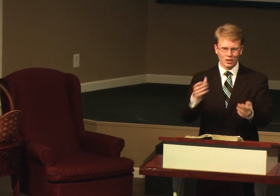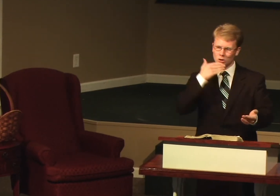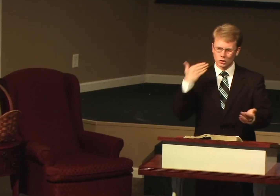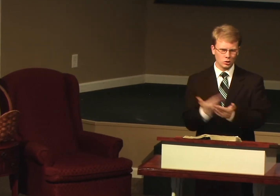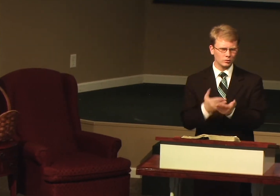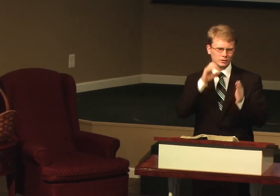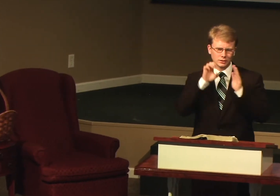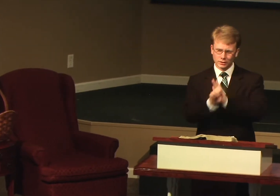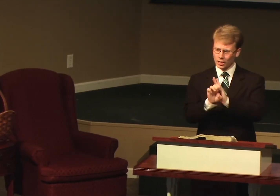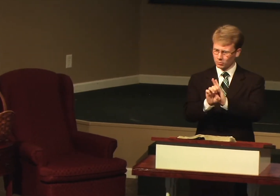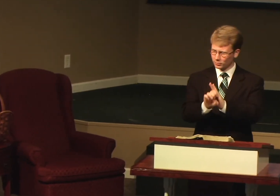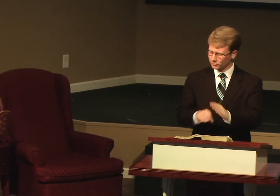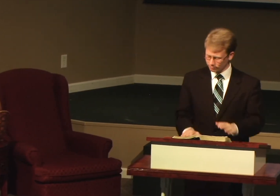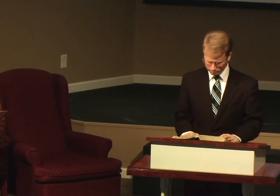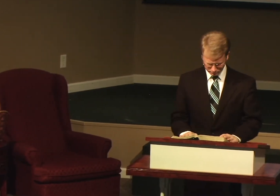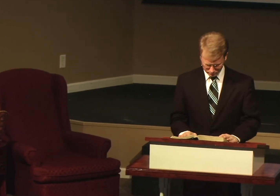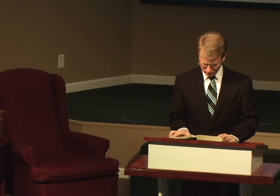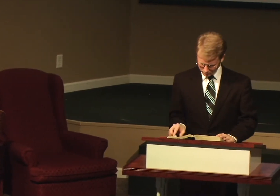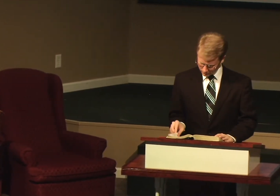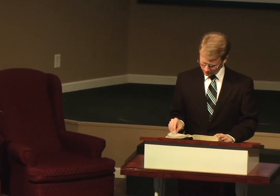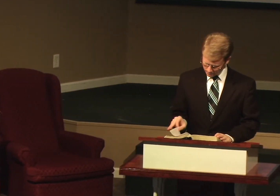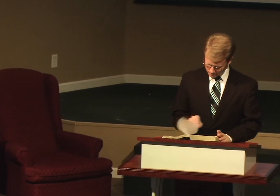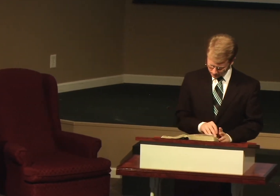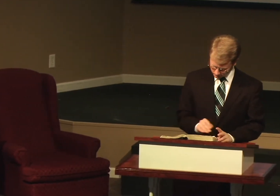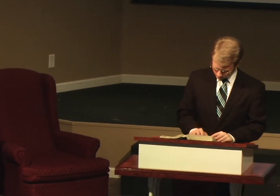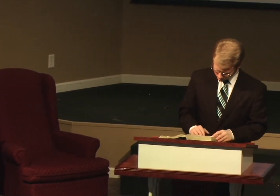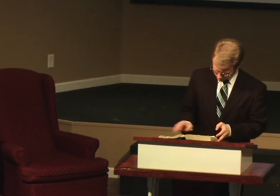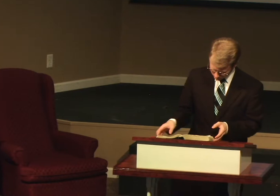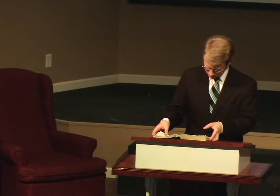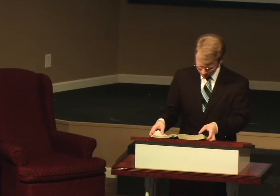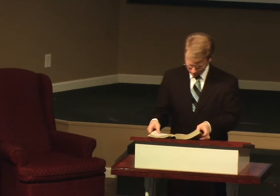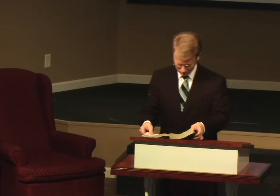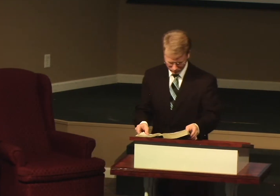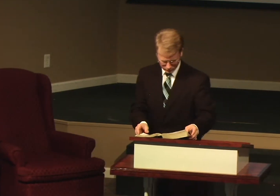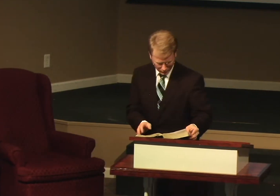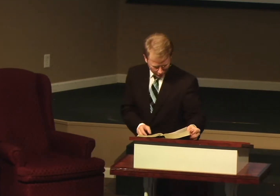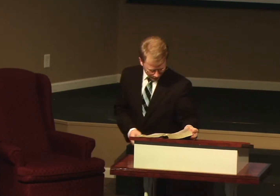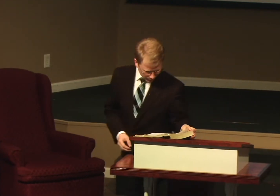You know the story. This is a good example of what we're talking about here.